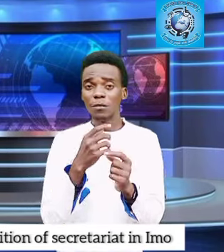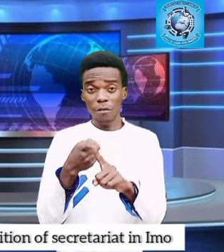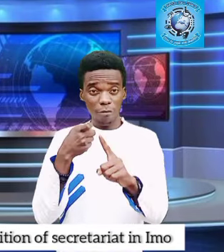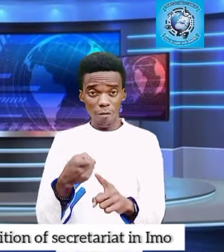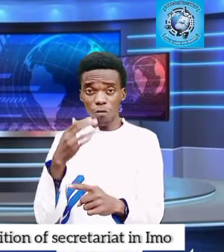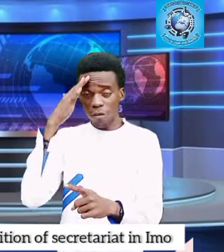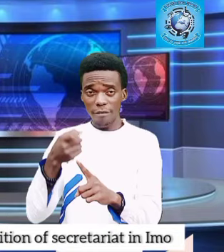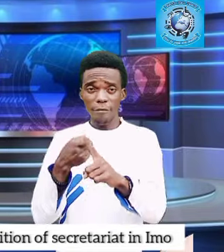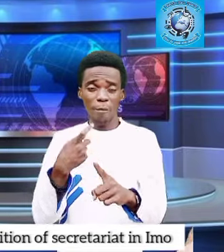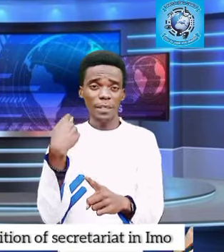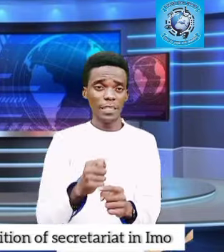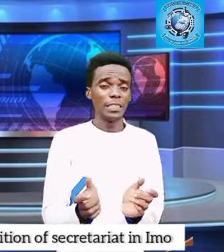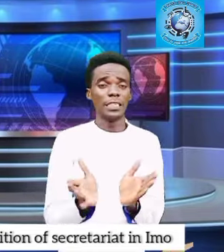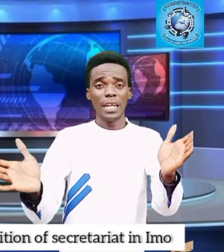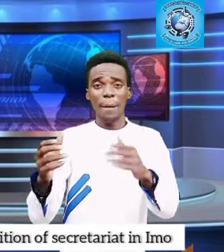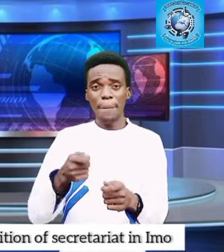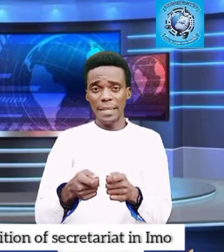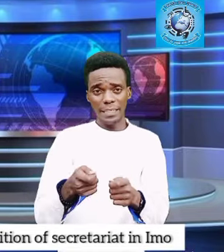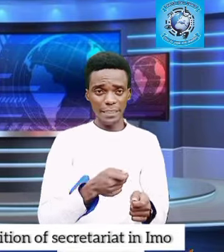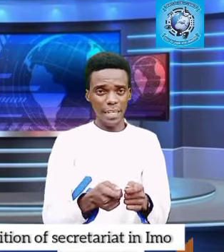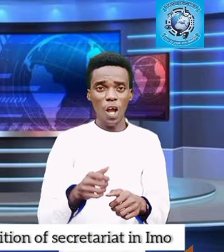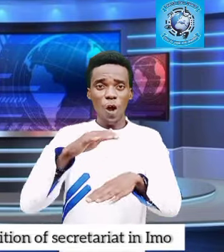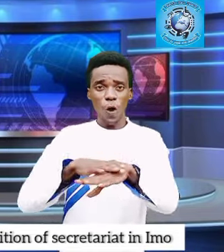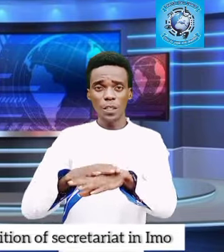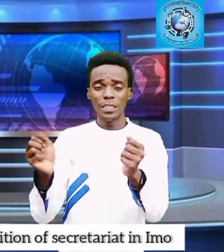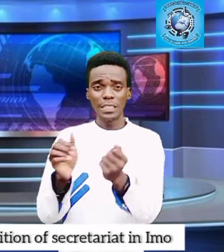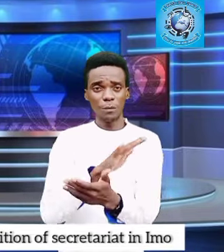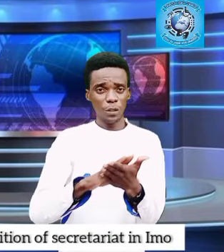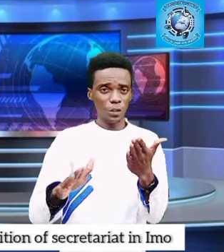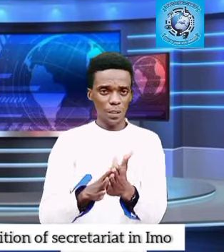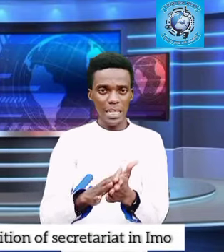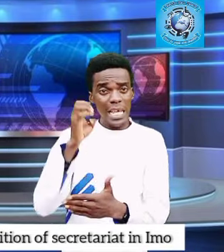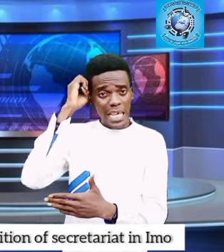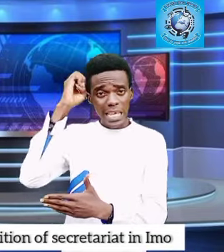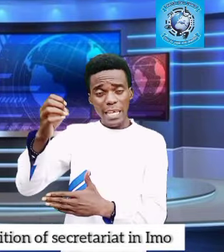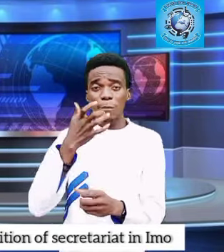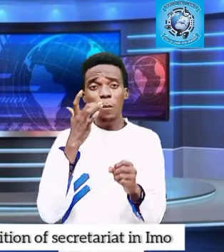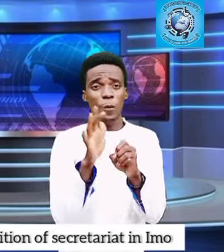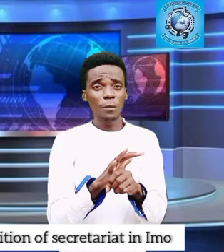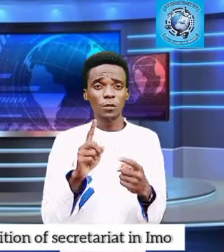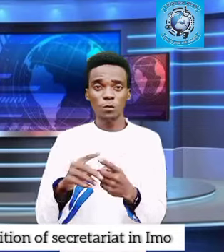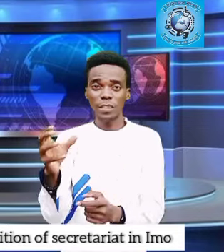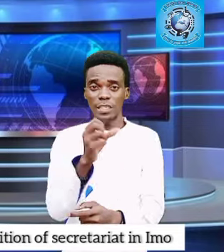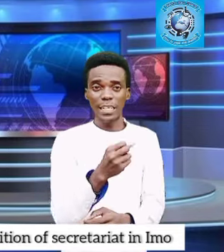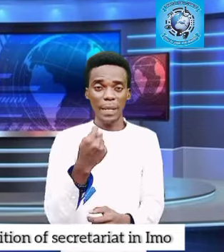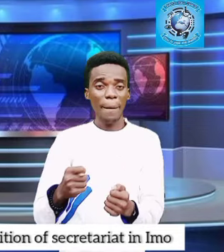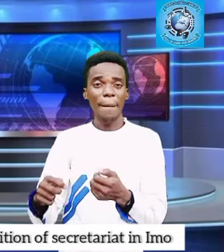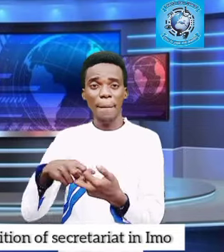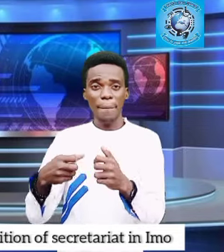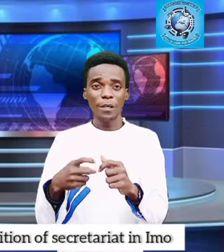Franklin Nkemakulam, on the demolition, Anietie promised to take the matter to the government for